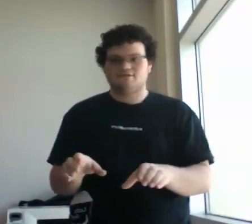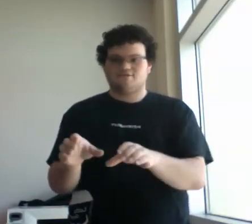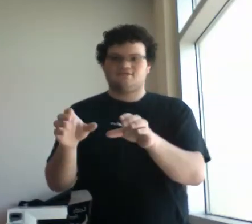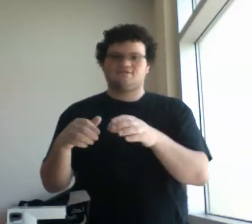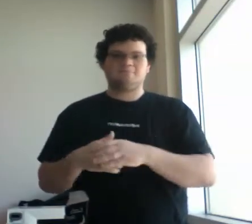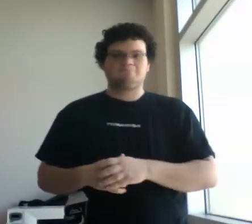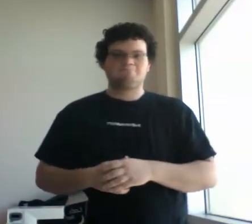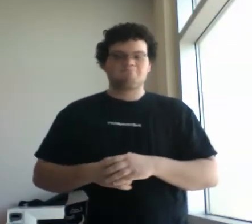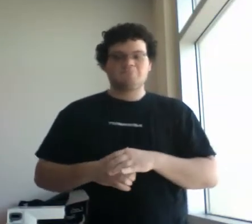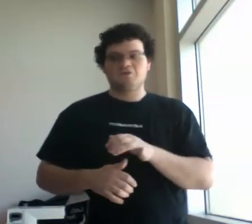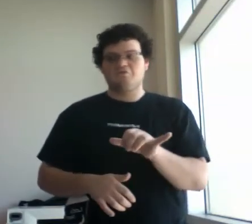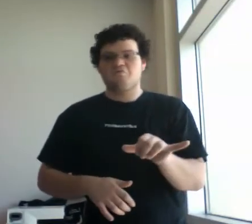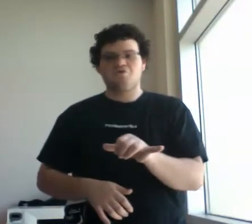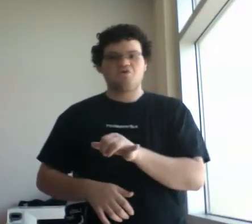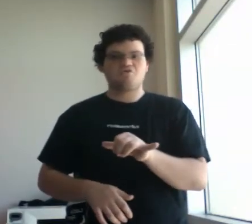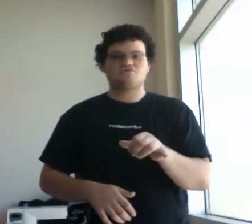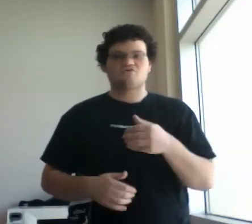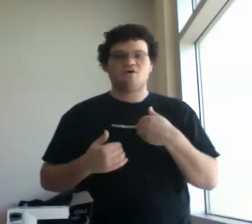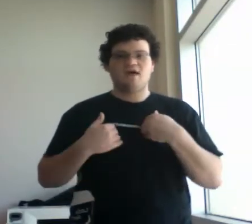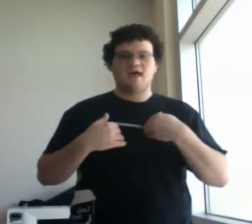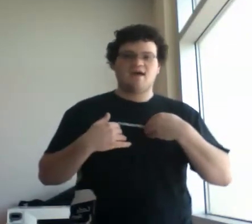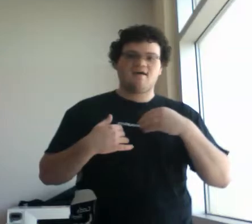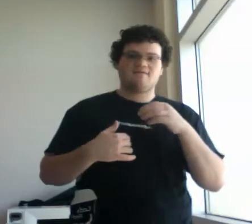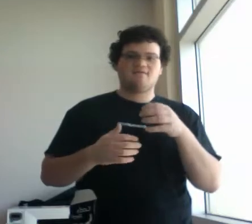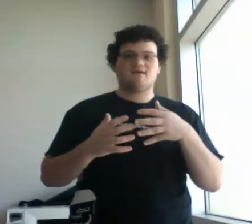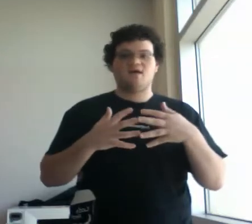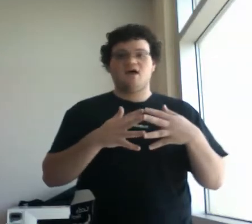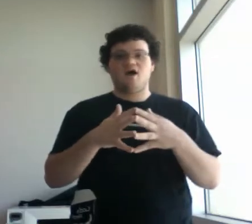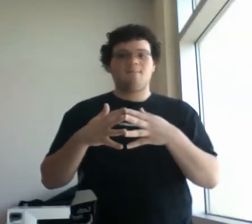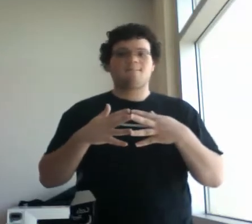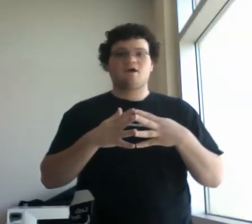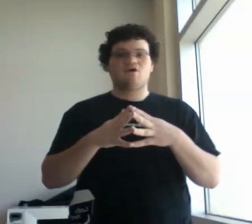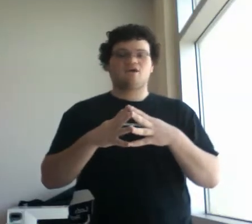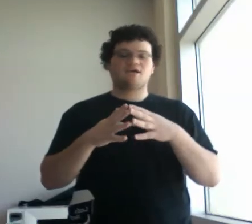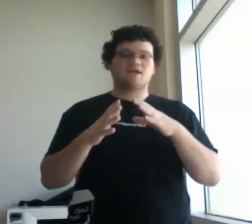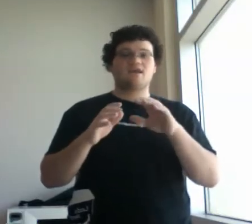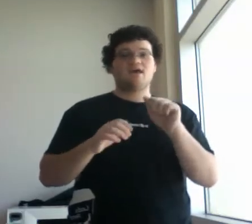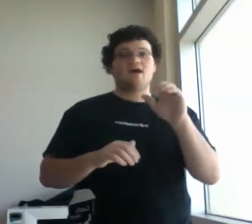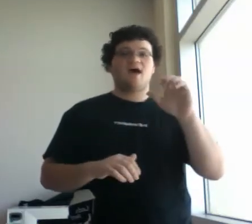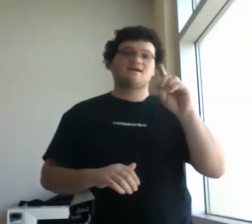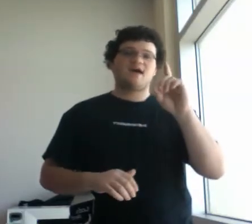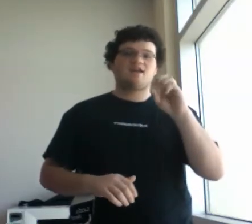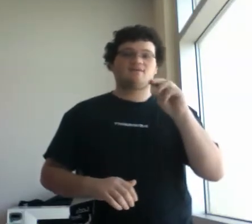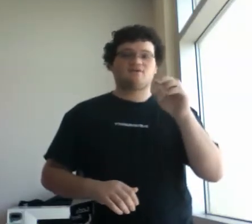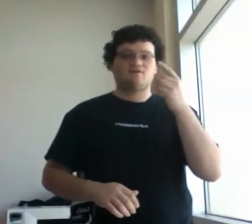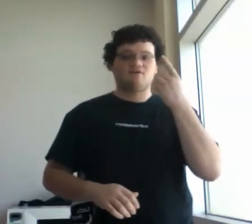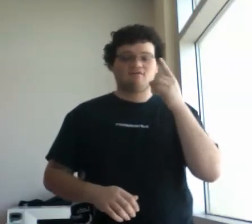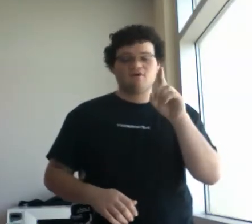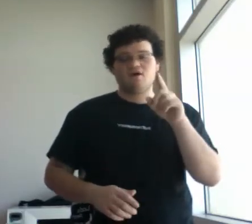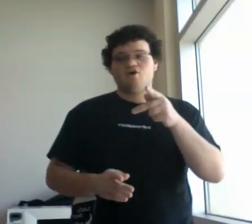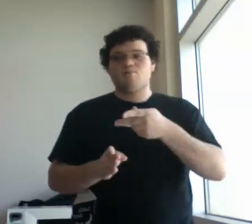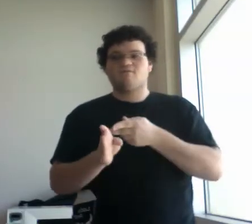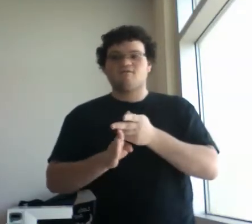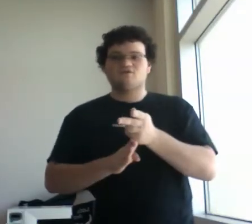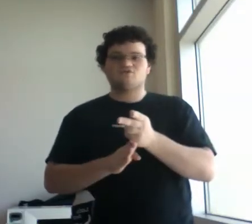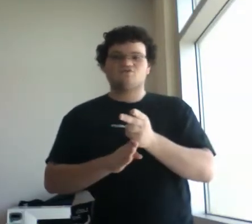we have the American Academy of Professional Coders, and they offer the CPC, the CPCH,